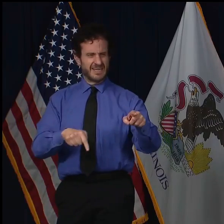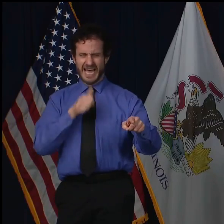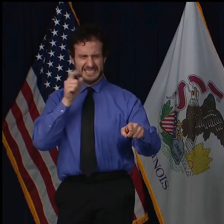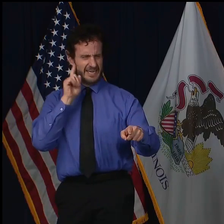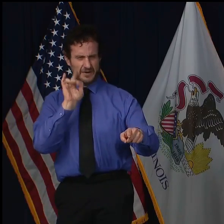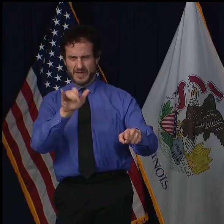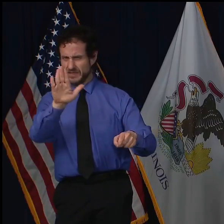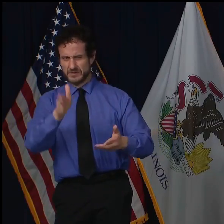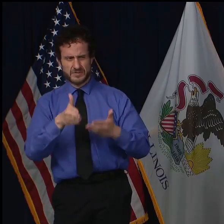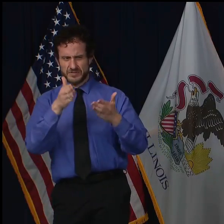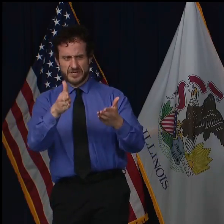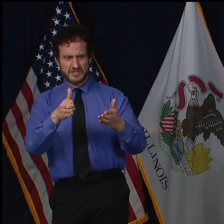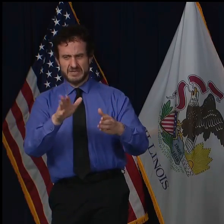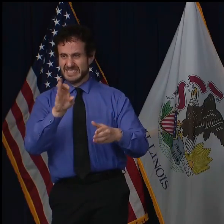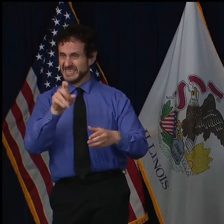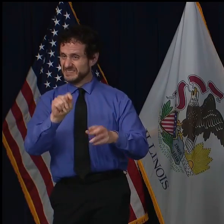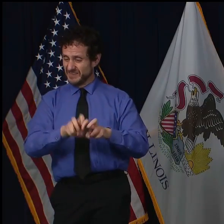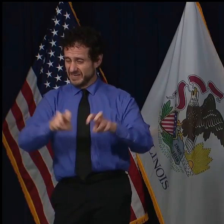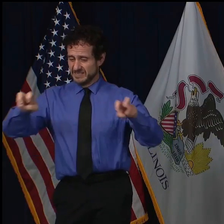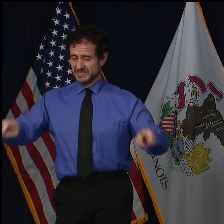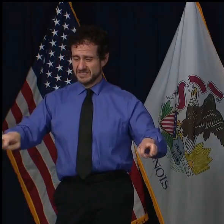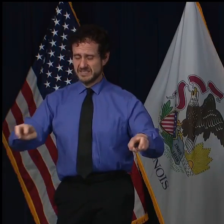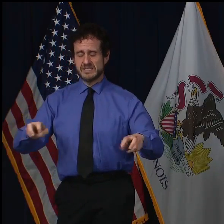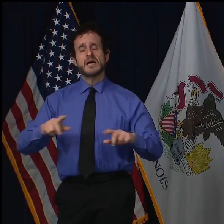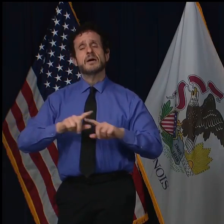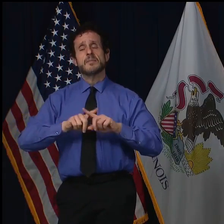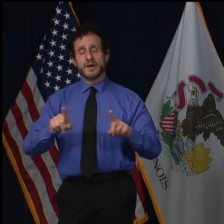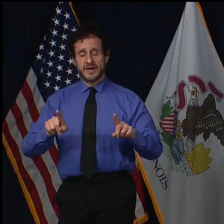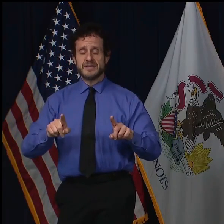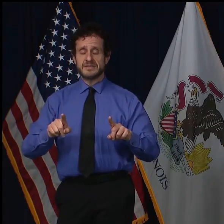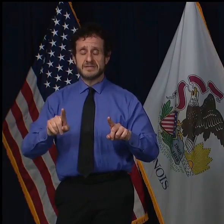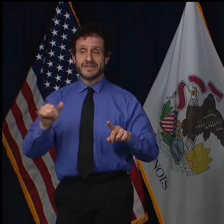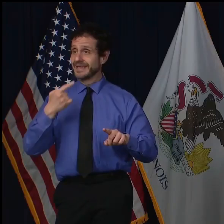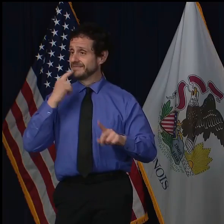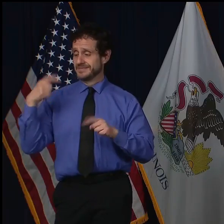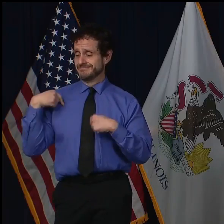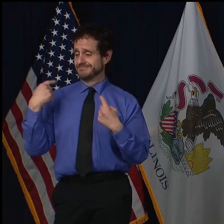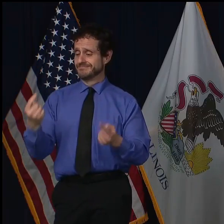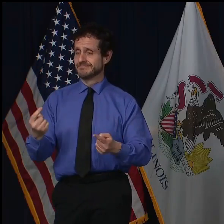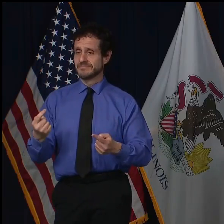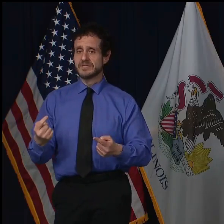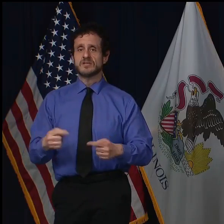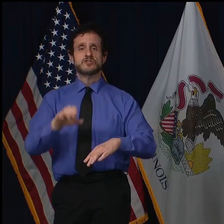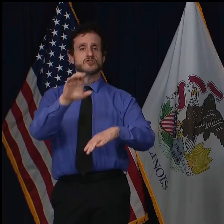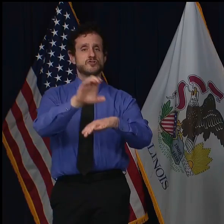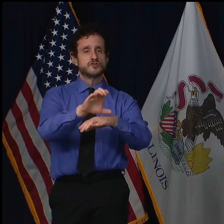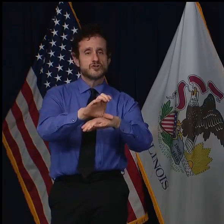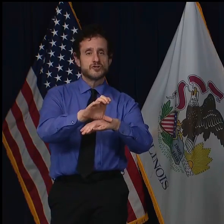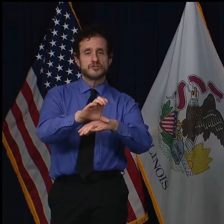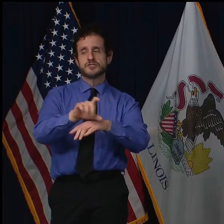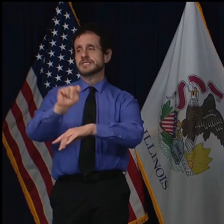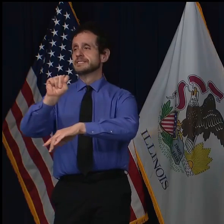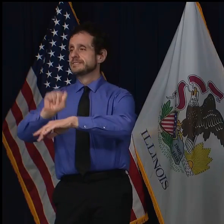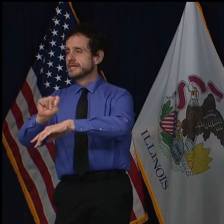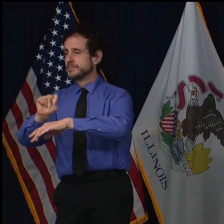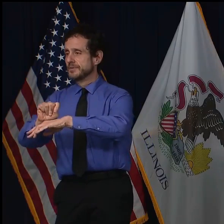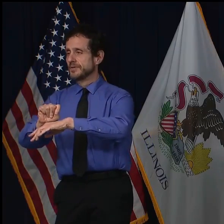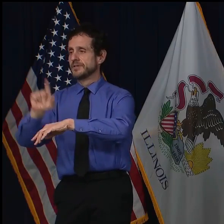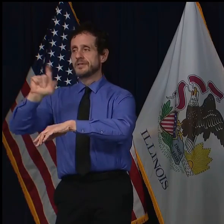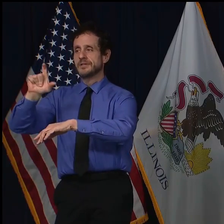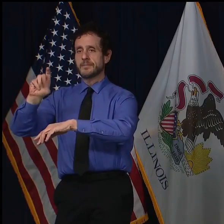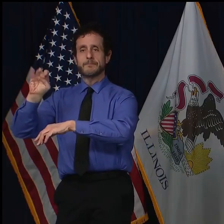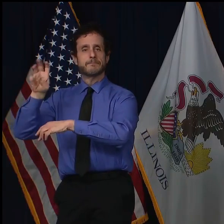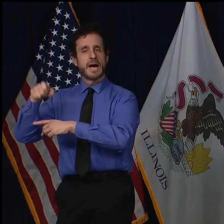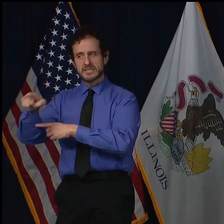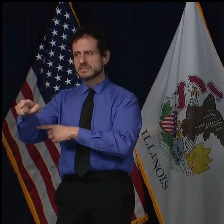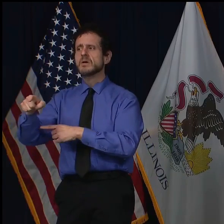suggestions that they've made. But suffice to say that, as I have said all along, houses of worship have an opportunity to